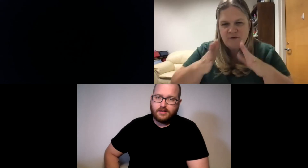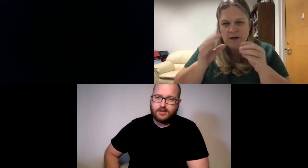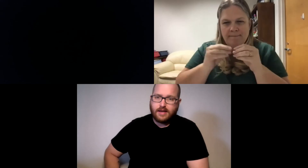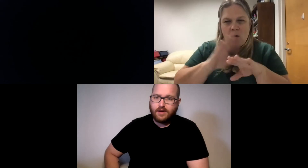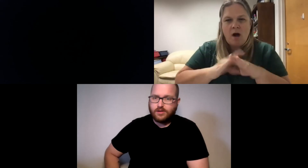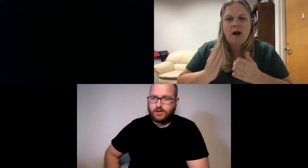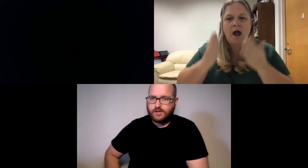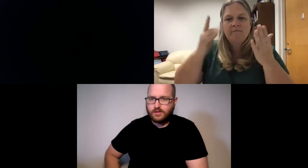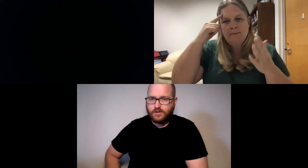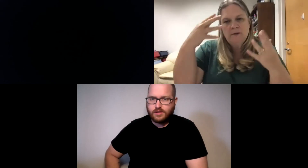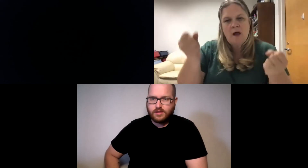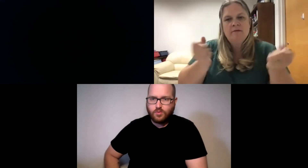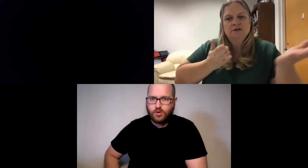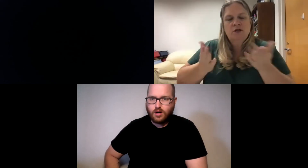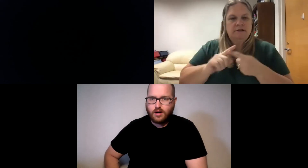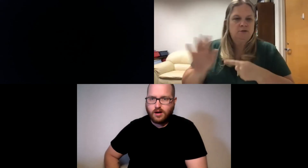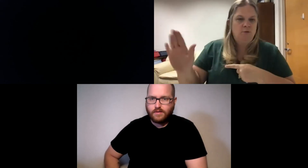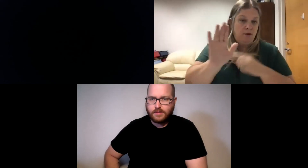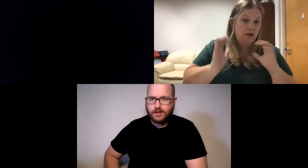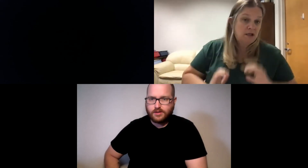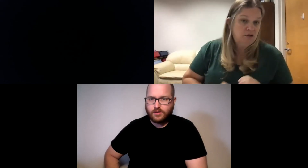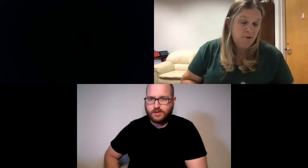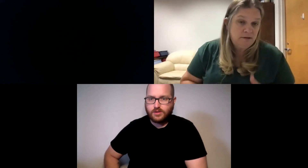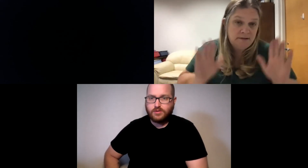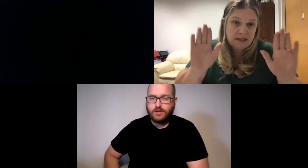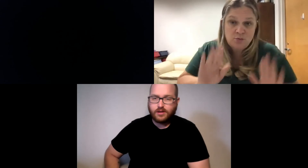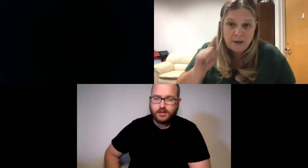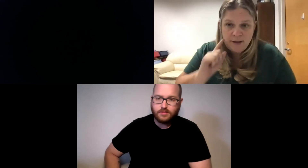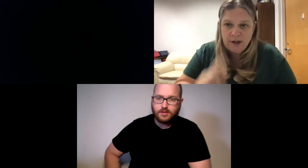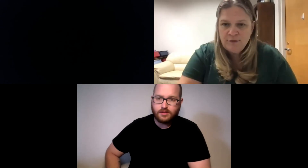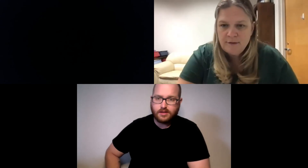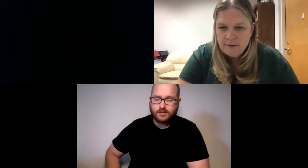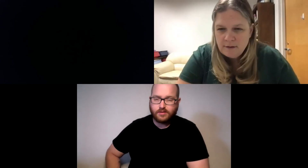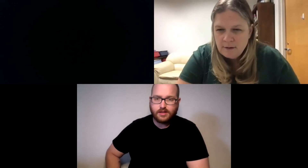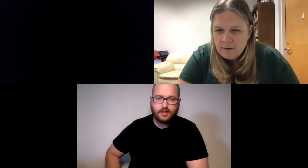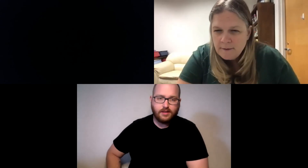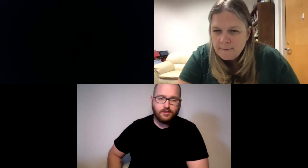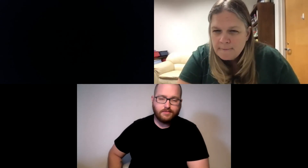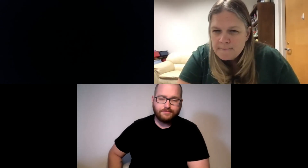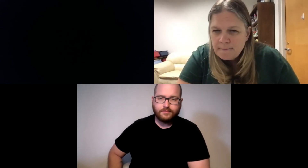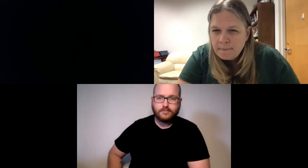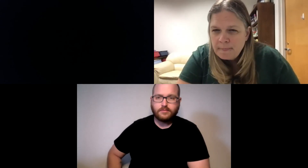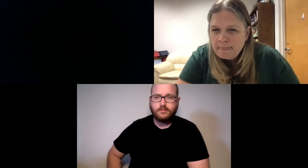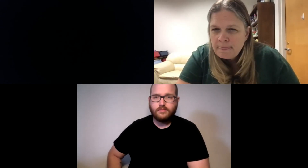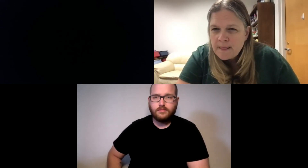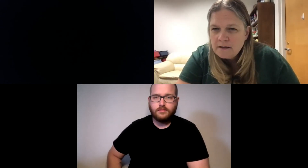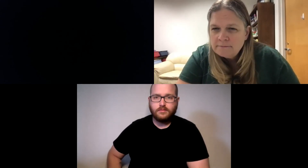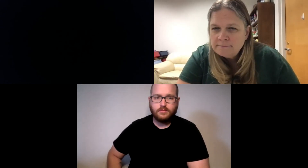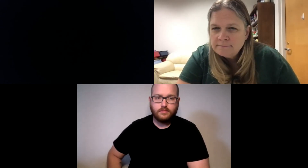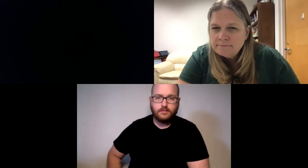Things such as that. VR Services focuses more on offering mental health services to their customers. That's great to hear.